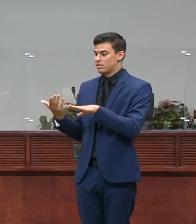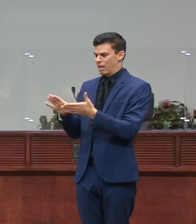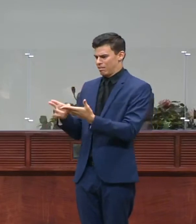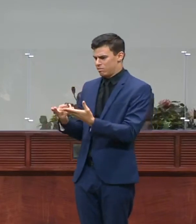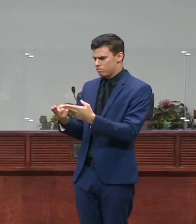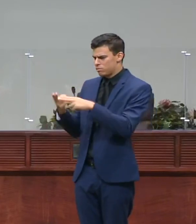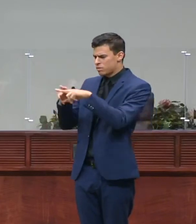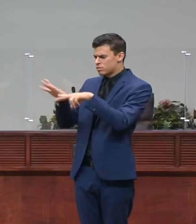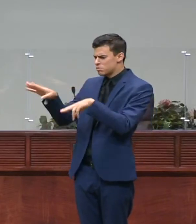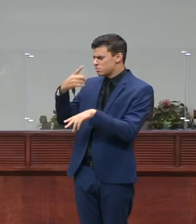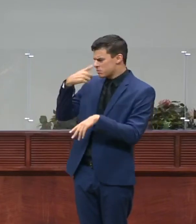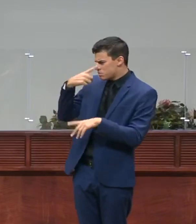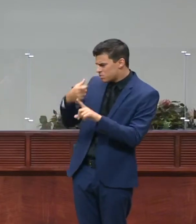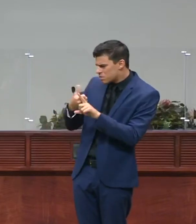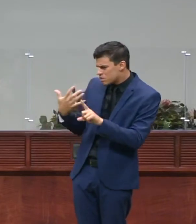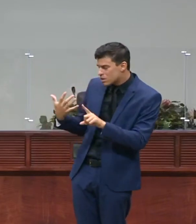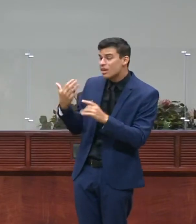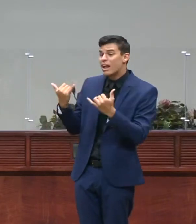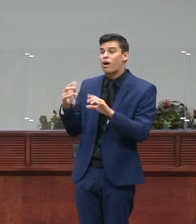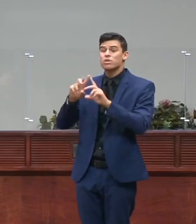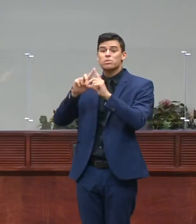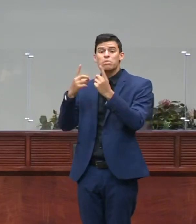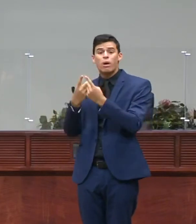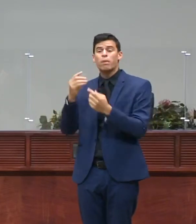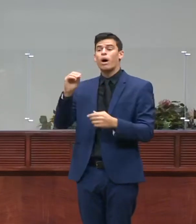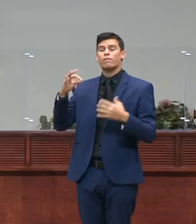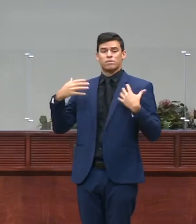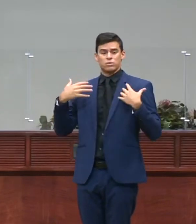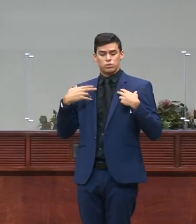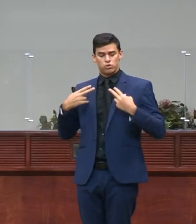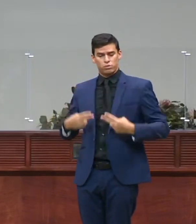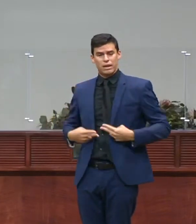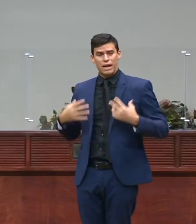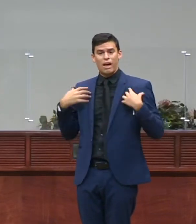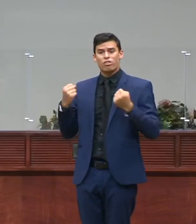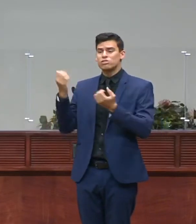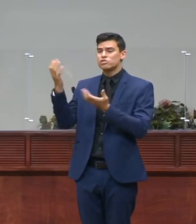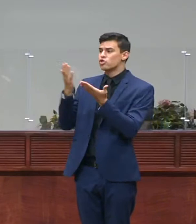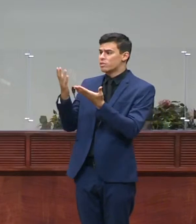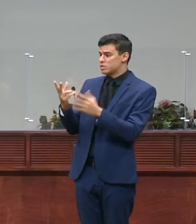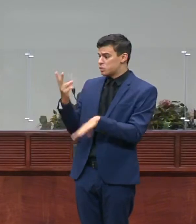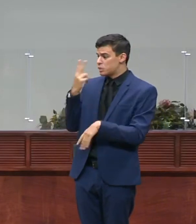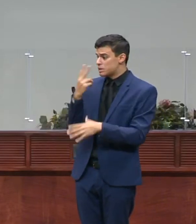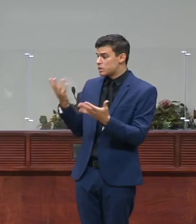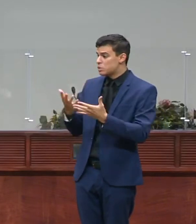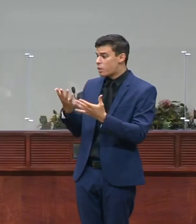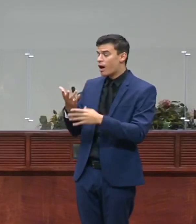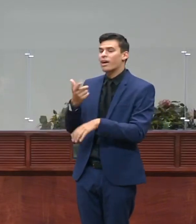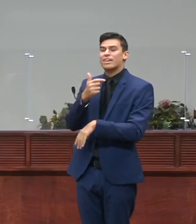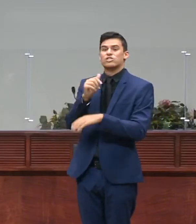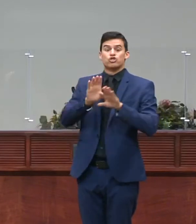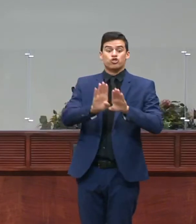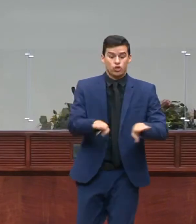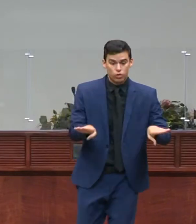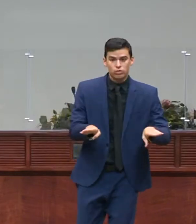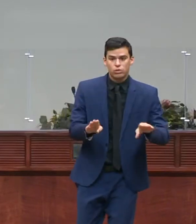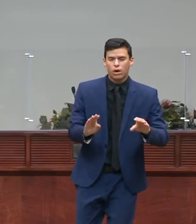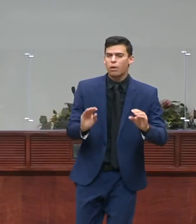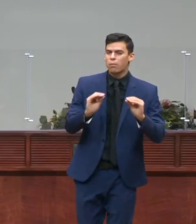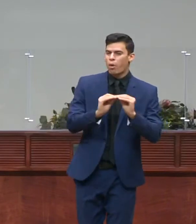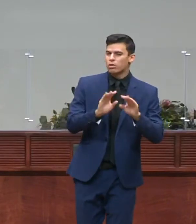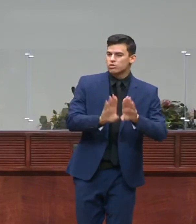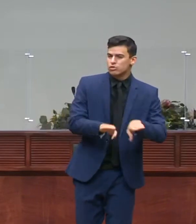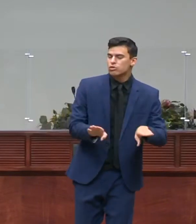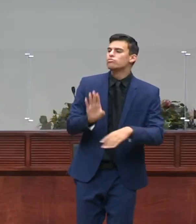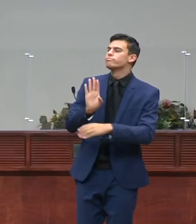And also, the Department of Human and Health Services are showing huge increases in hospitalizations with children in our hospitals in the state.